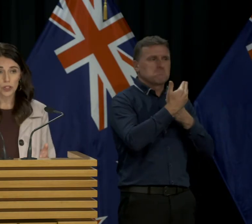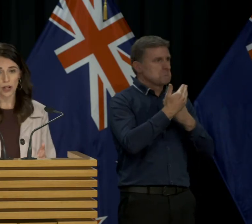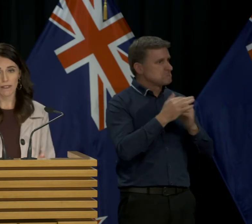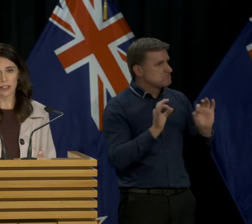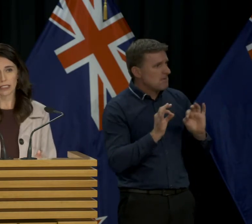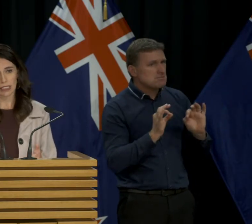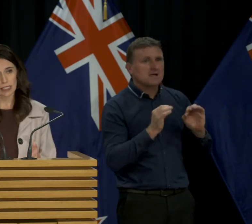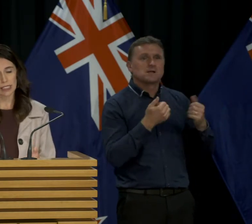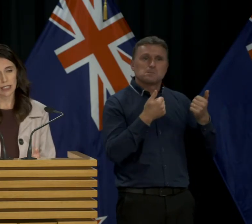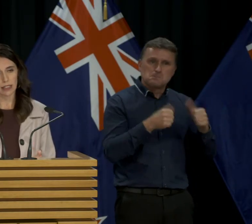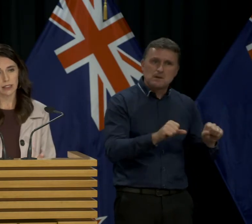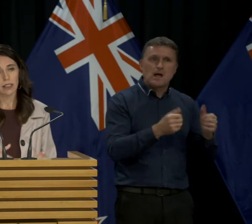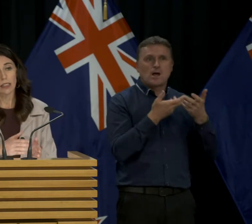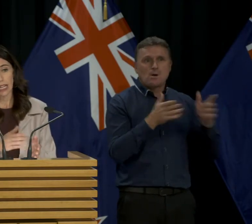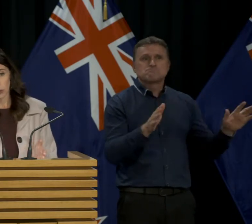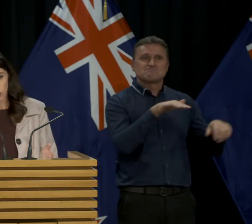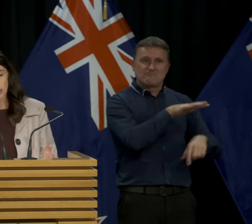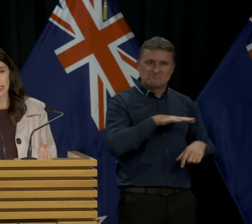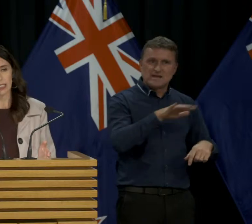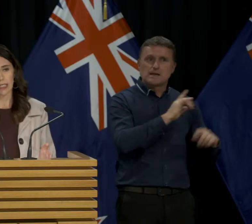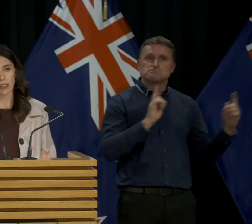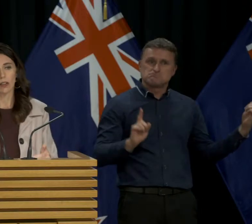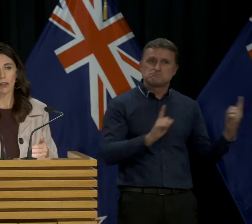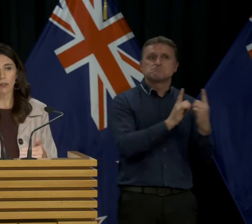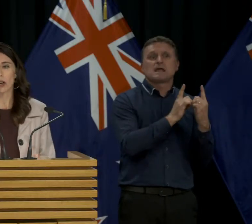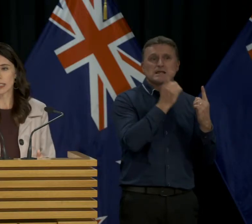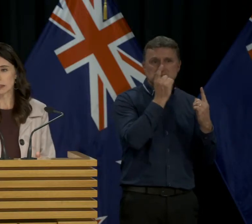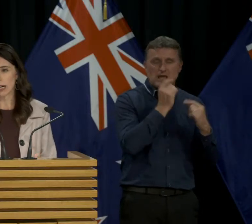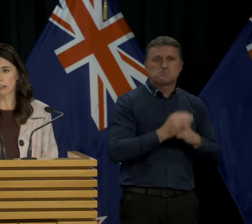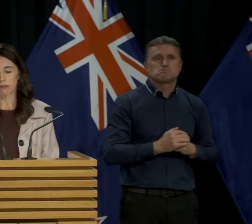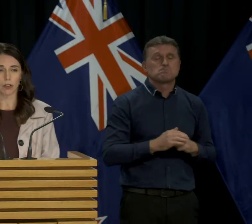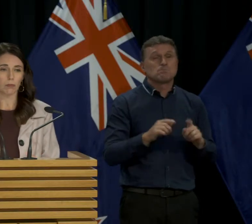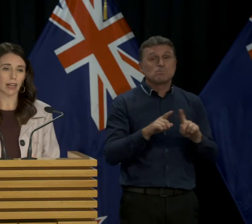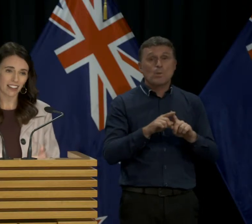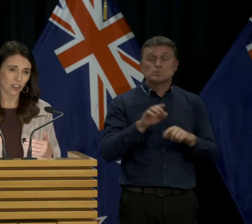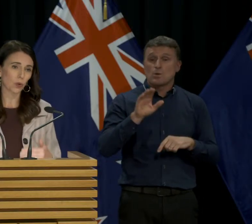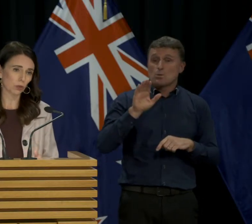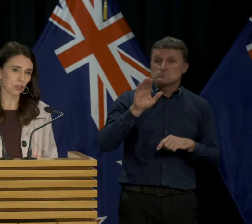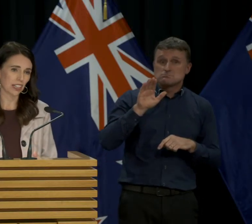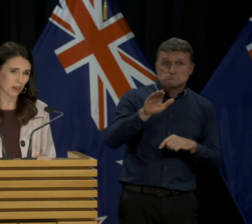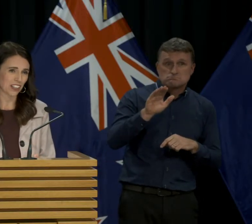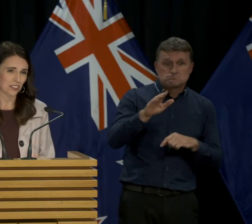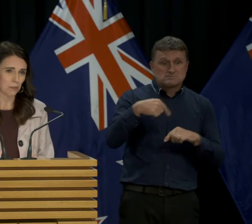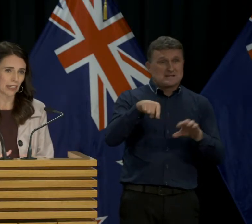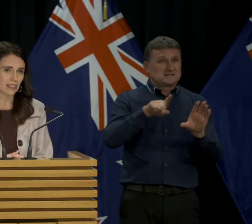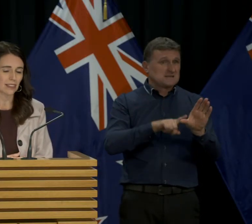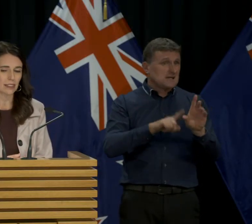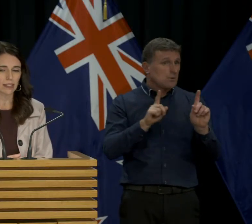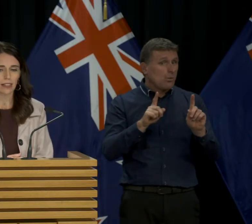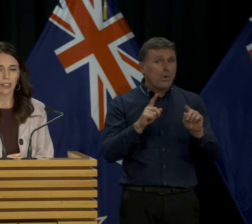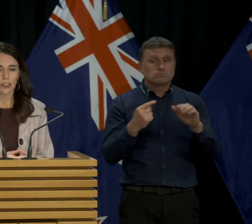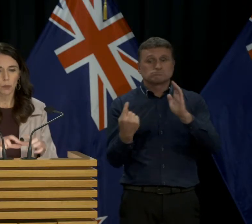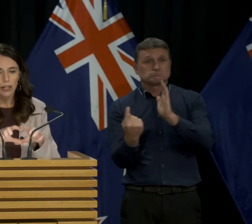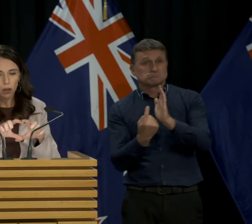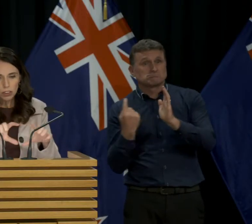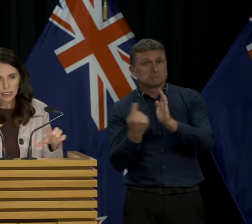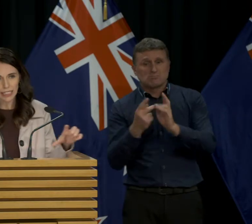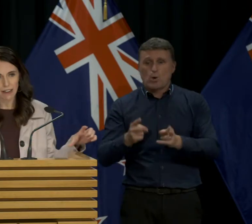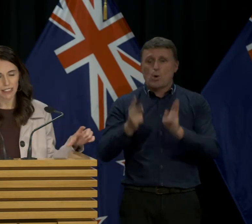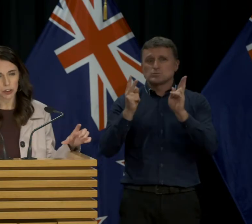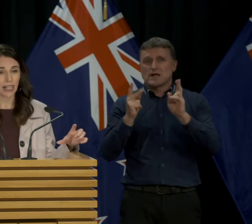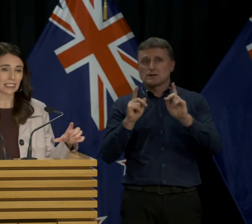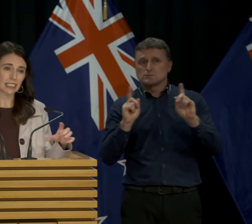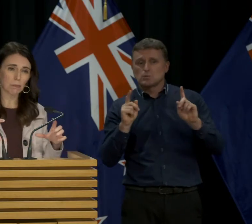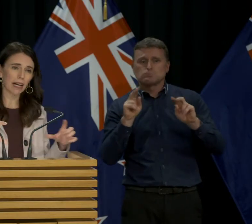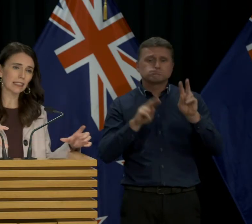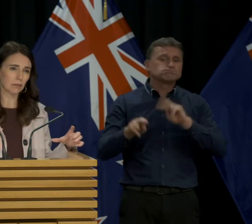we're also having to consider later on in the year ongoing demand from other calls on MIQ spaces. So we're constantly